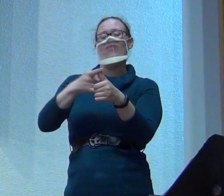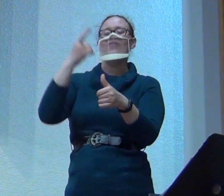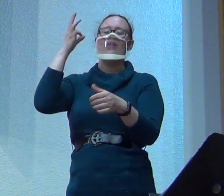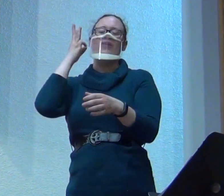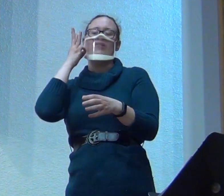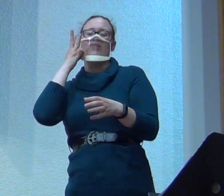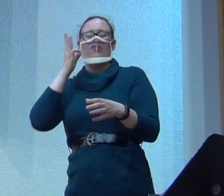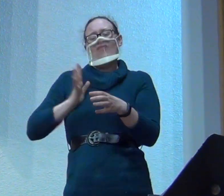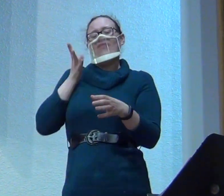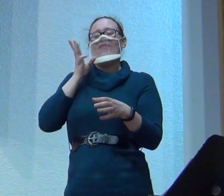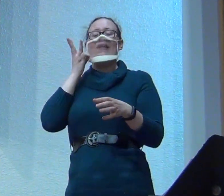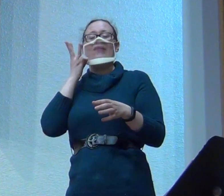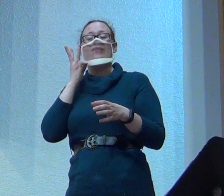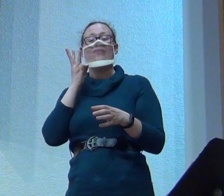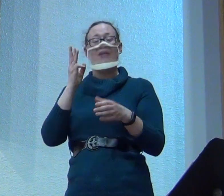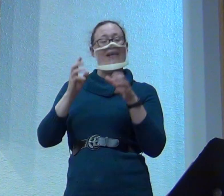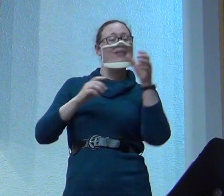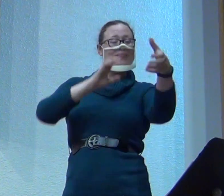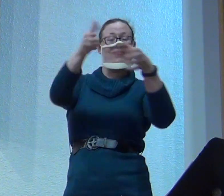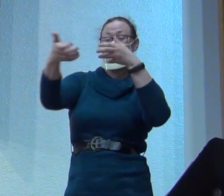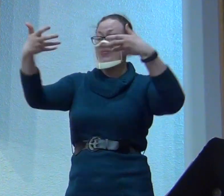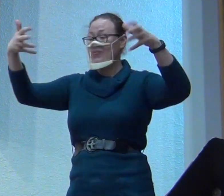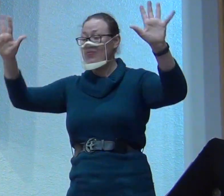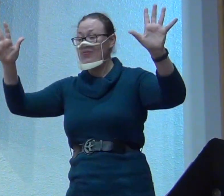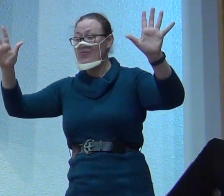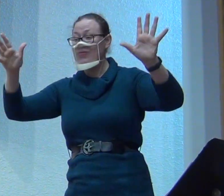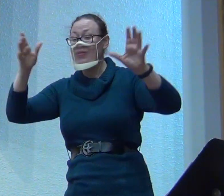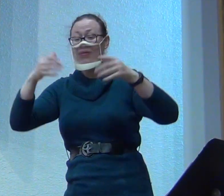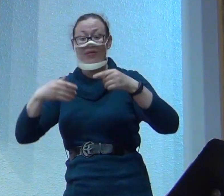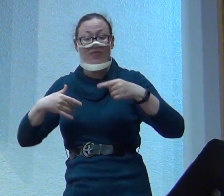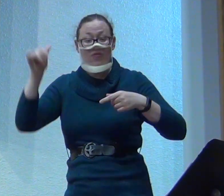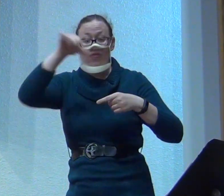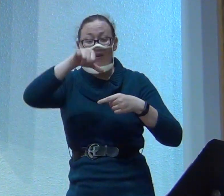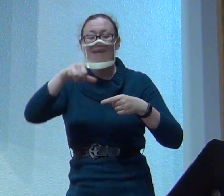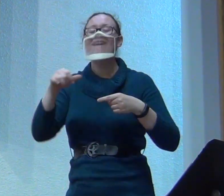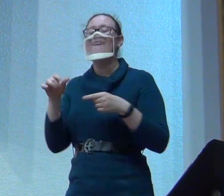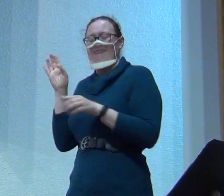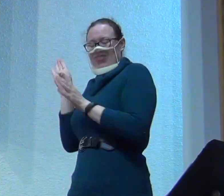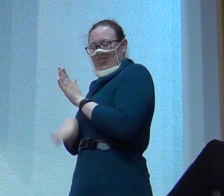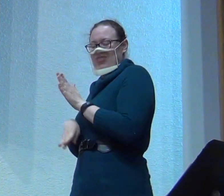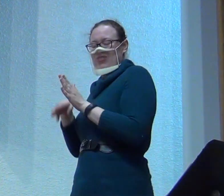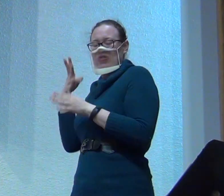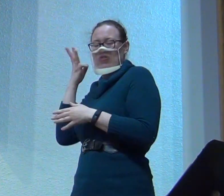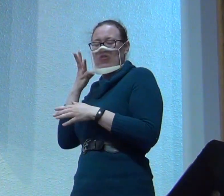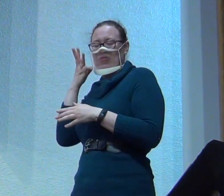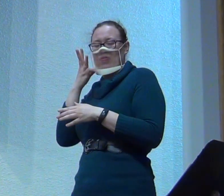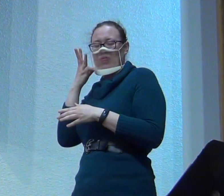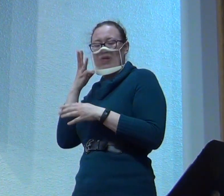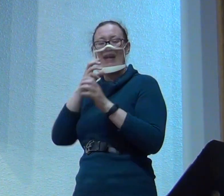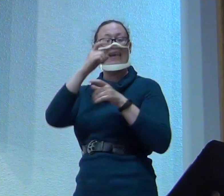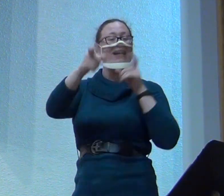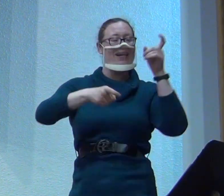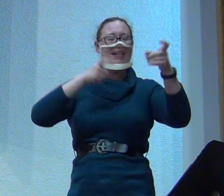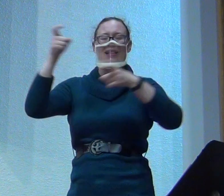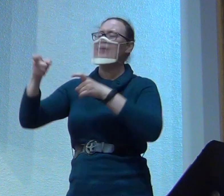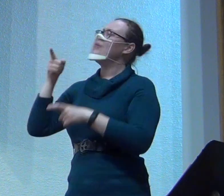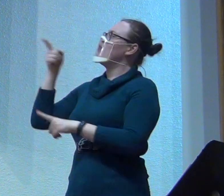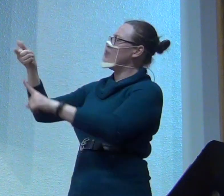wine after the guests have had too much to drink. But you have saved the